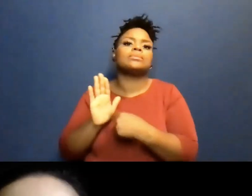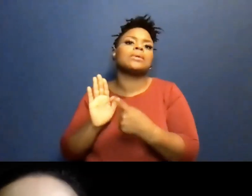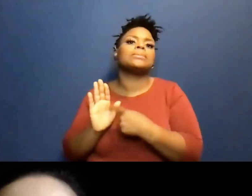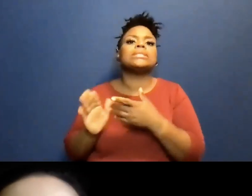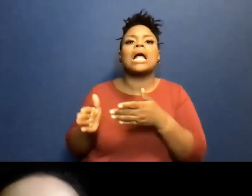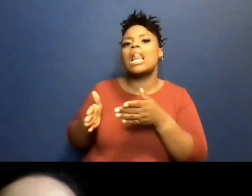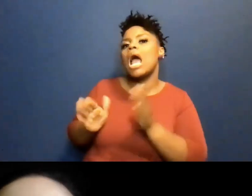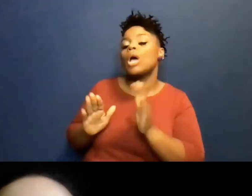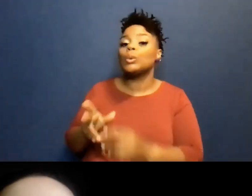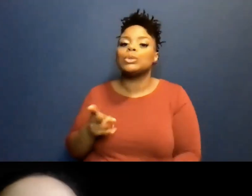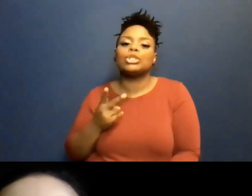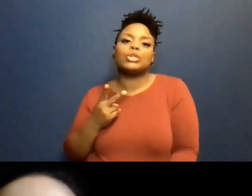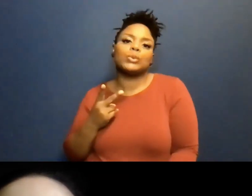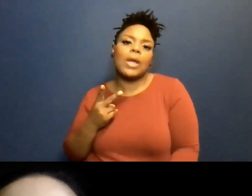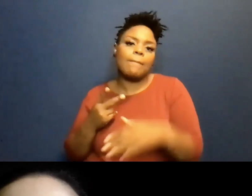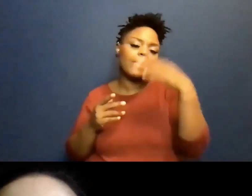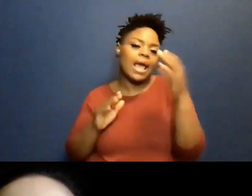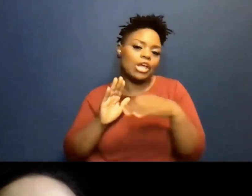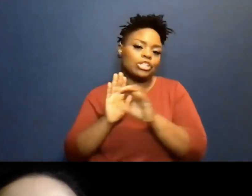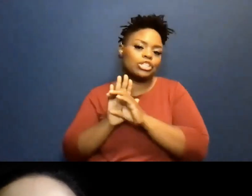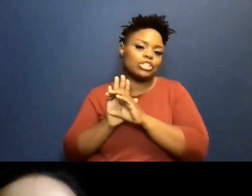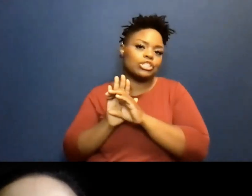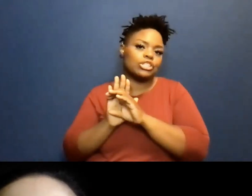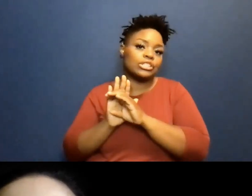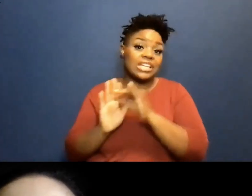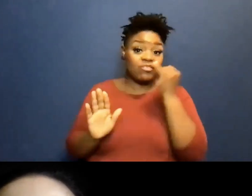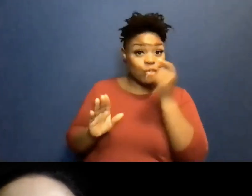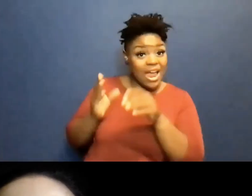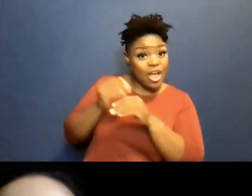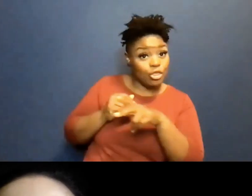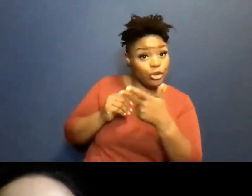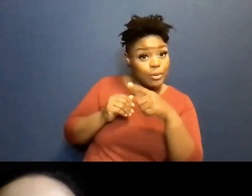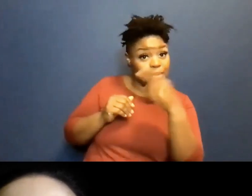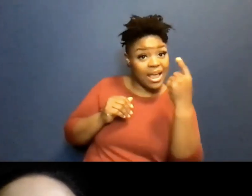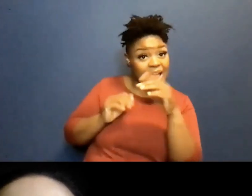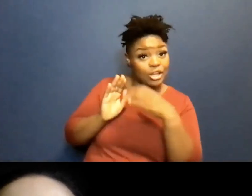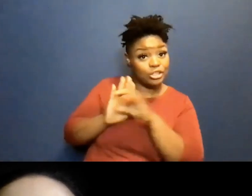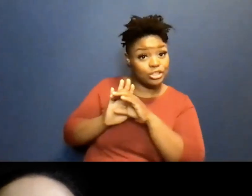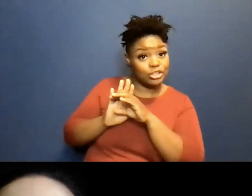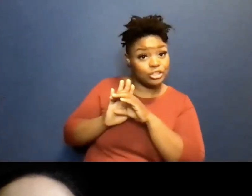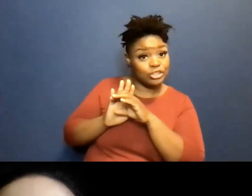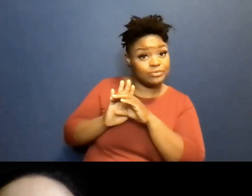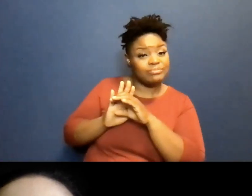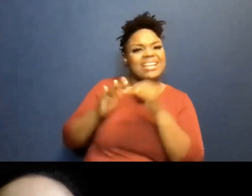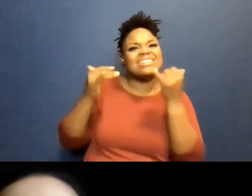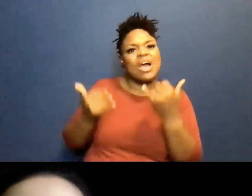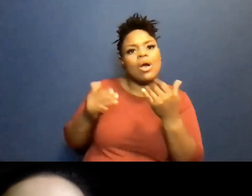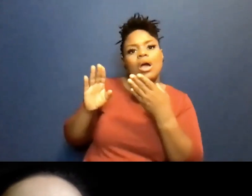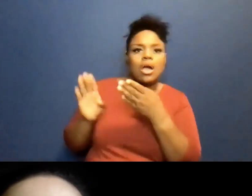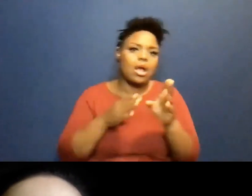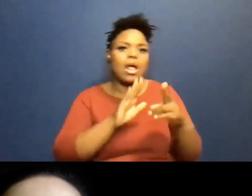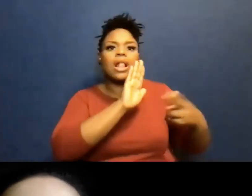a comic, they'll go, "Oh, well, that's a Black comic." And he talked about the hypocrisy around that, and it's the fact that we